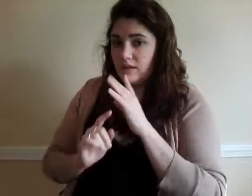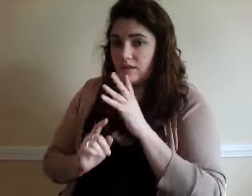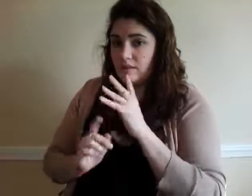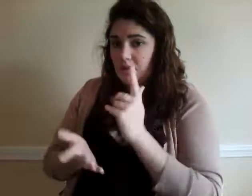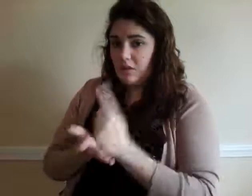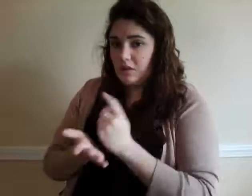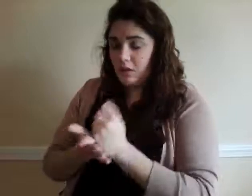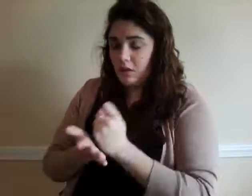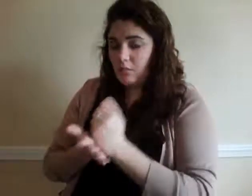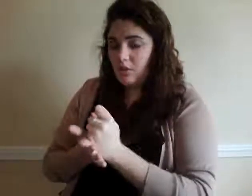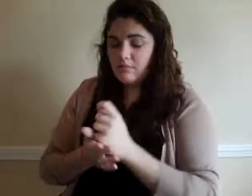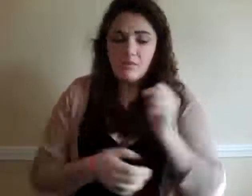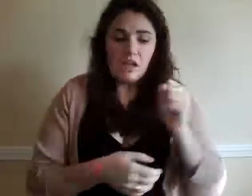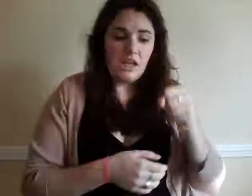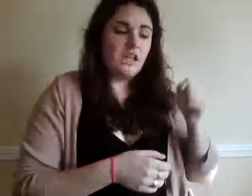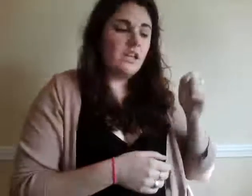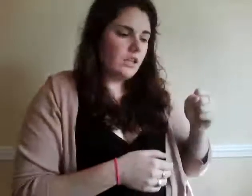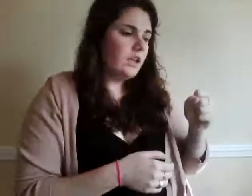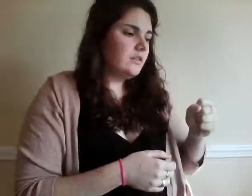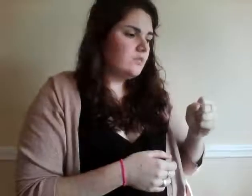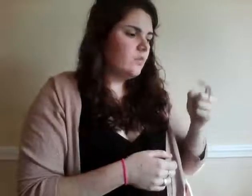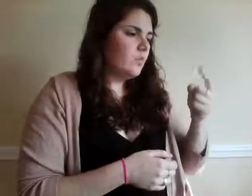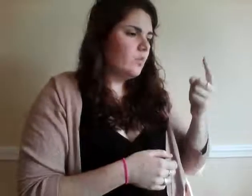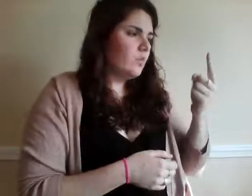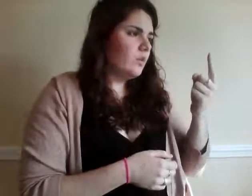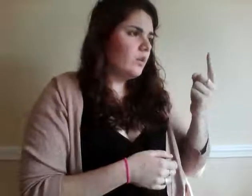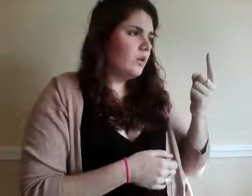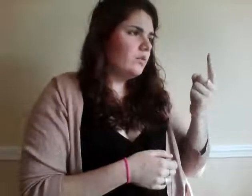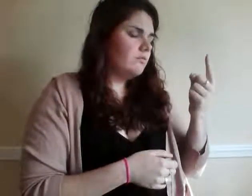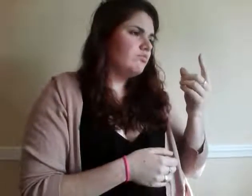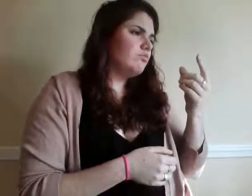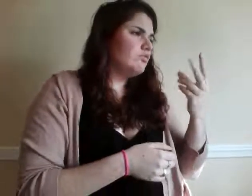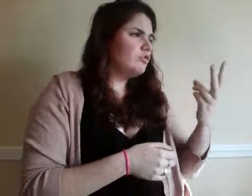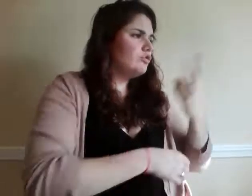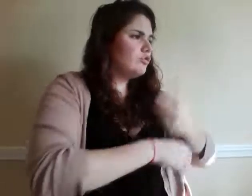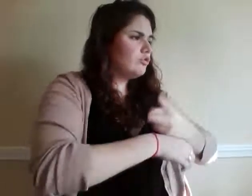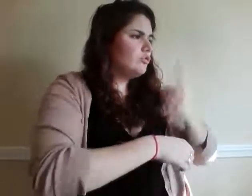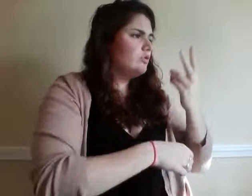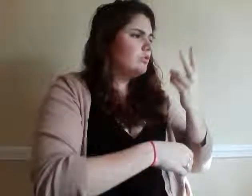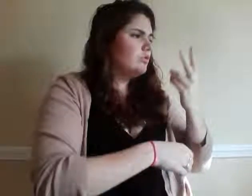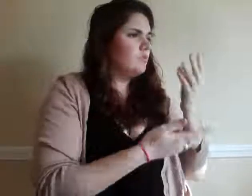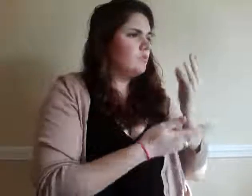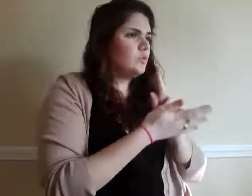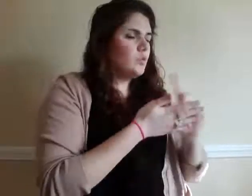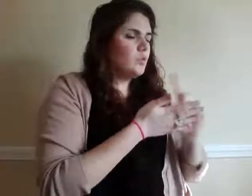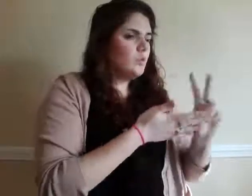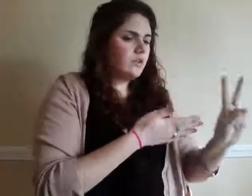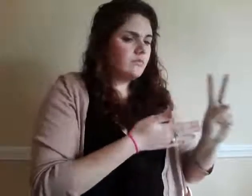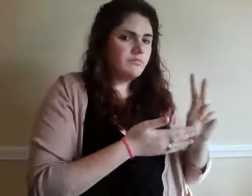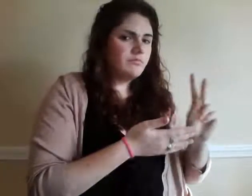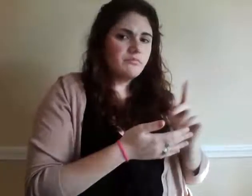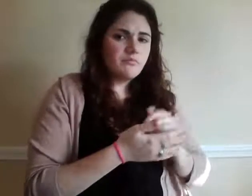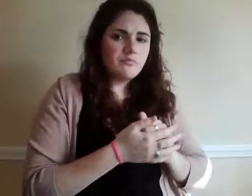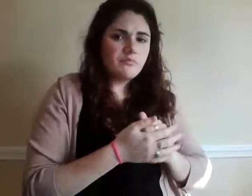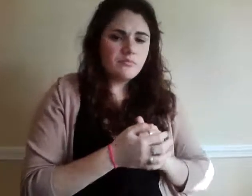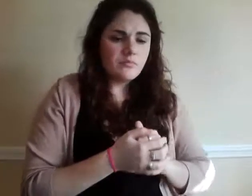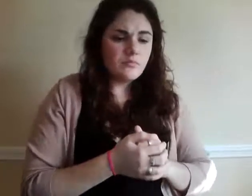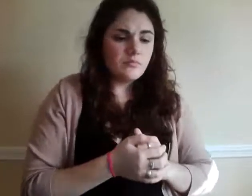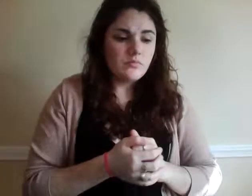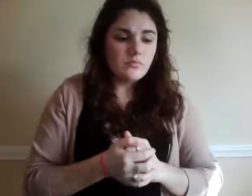a week, twice a week usually. Just to interject, some of those are group sessions and some are individual sessions.